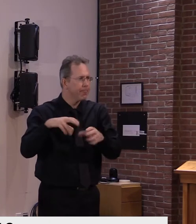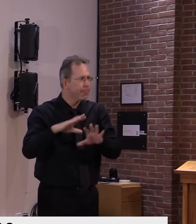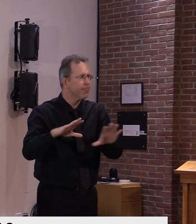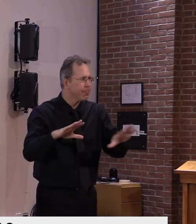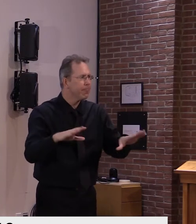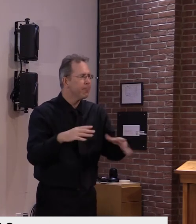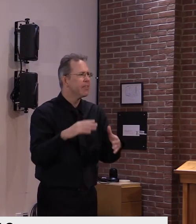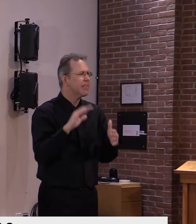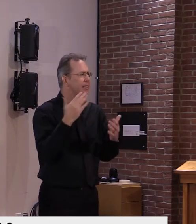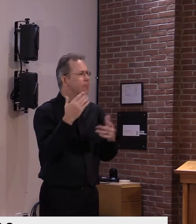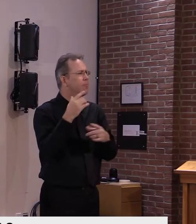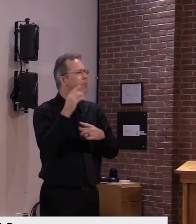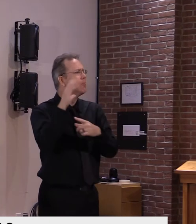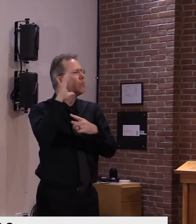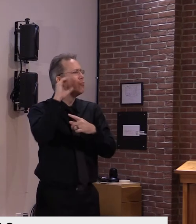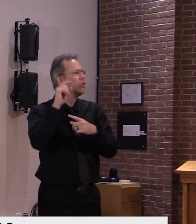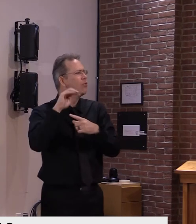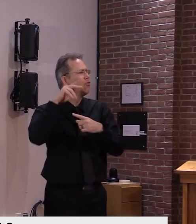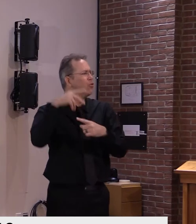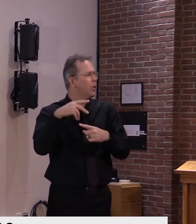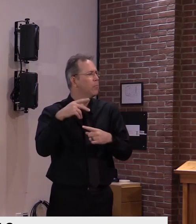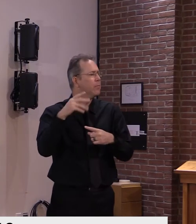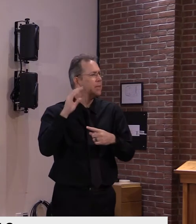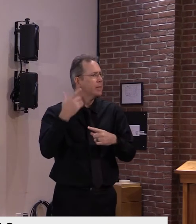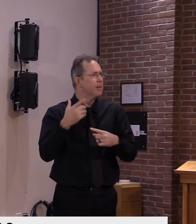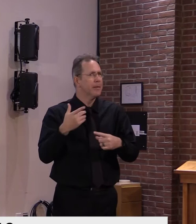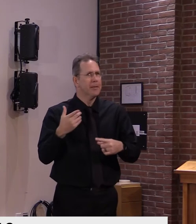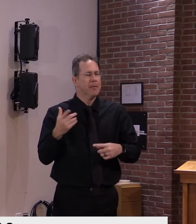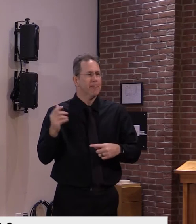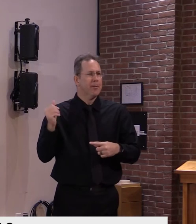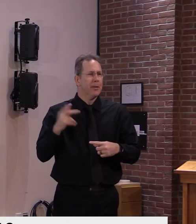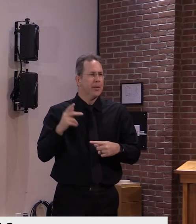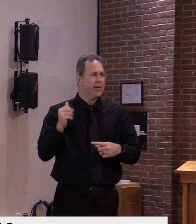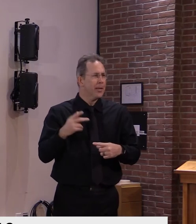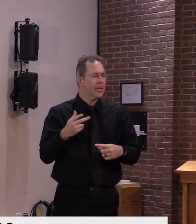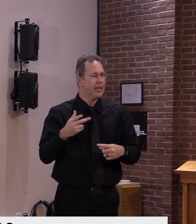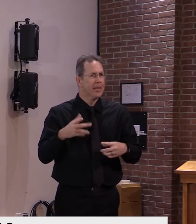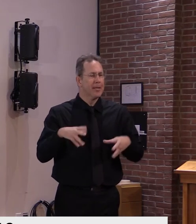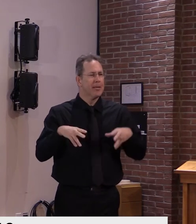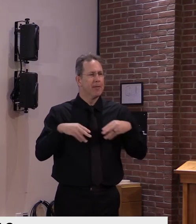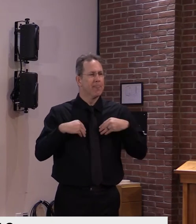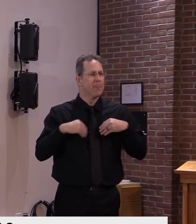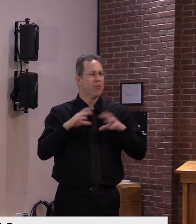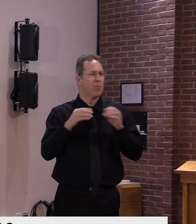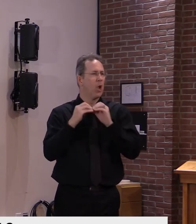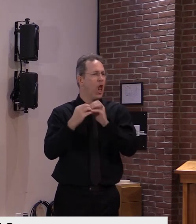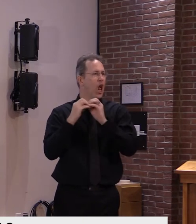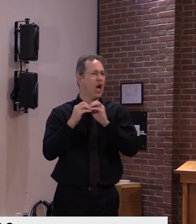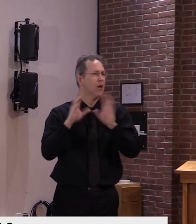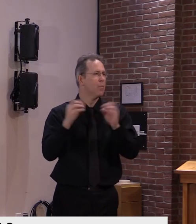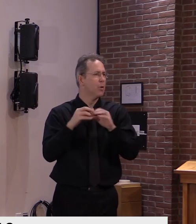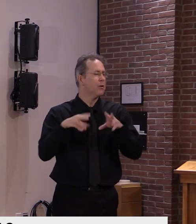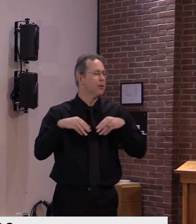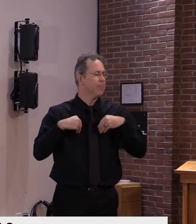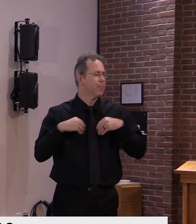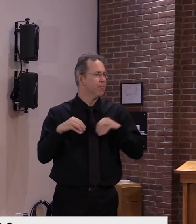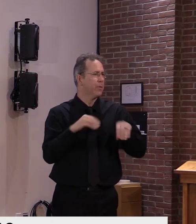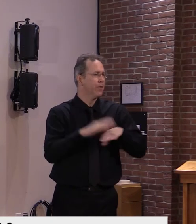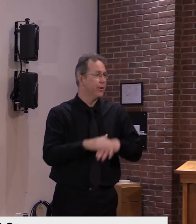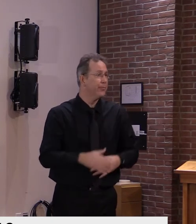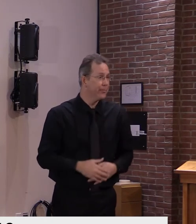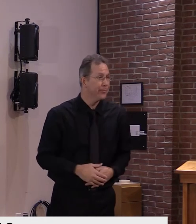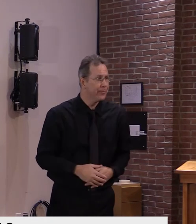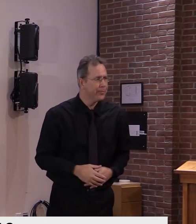conclusion that he will not be in office after the end of January. So you don't think he's undermined the integrity